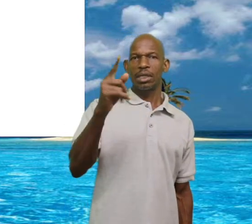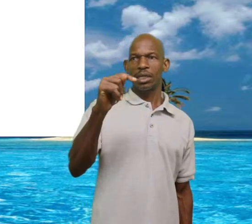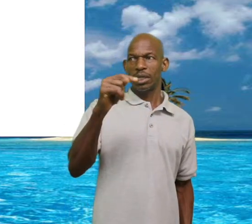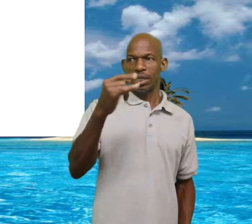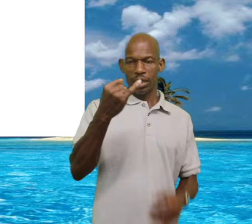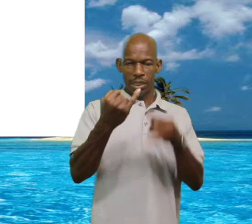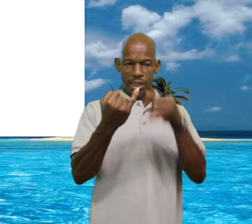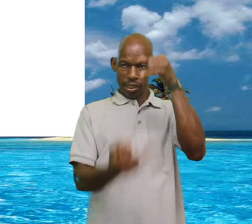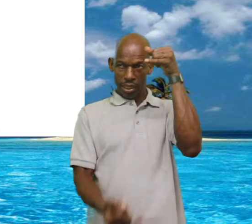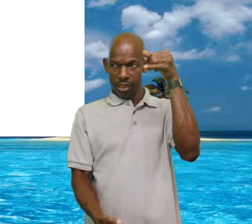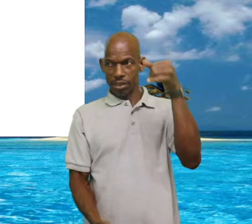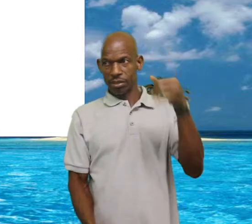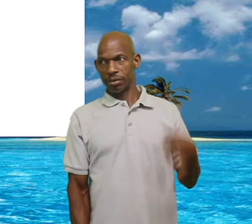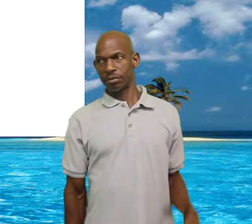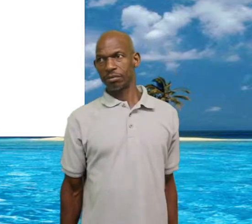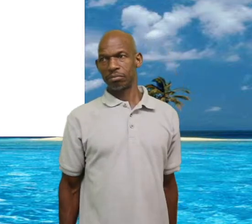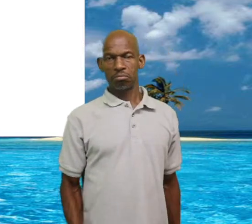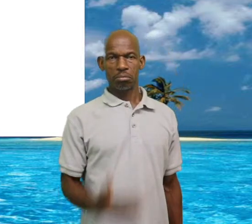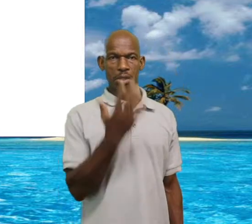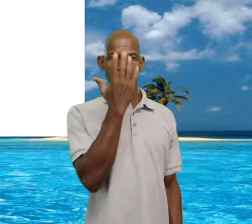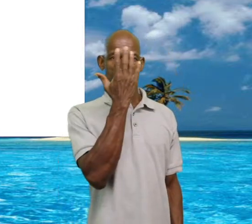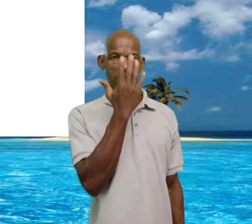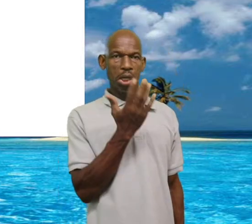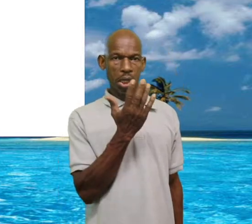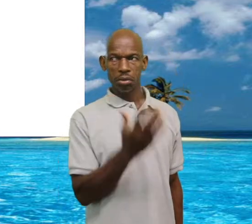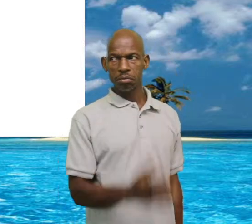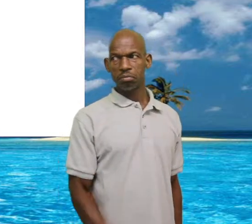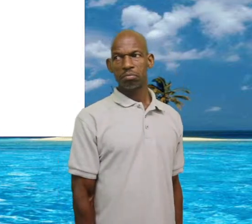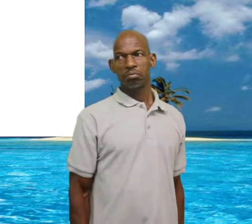and I could get sad because I show that he is sad.